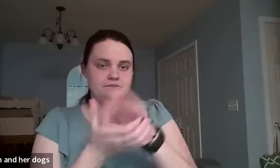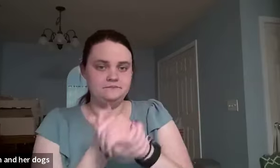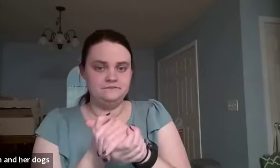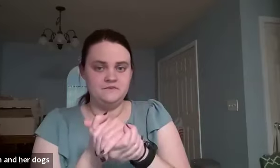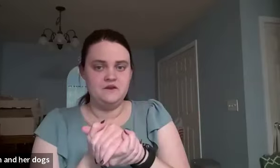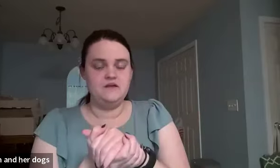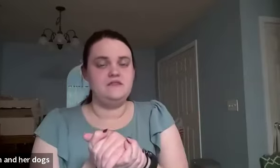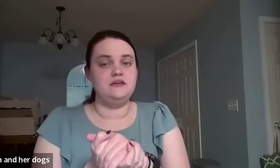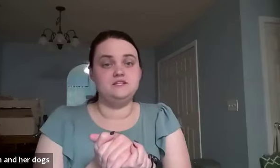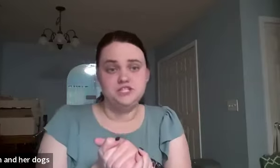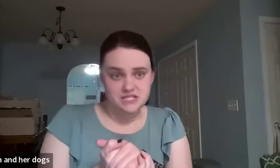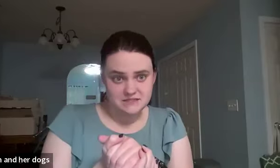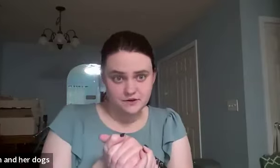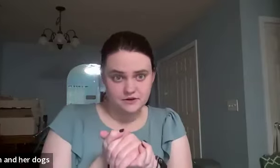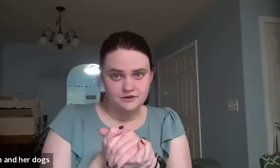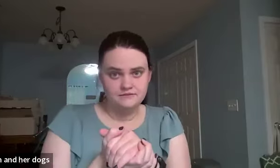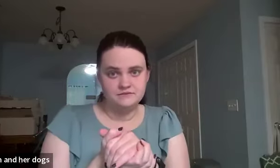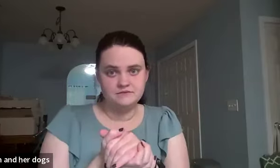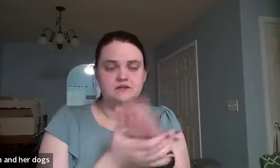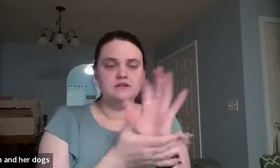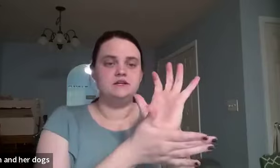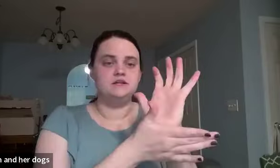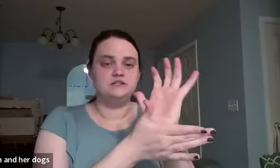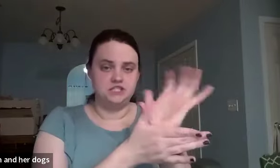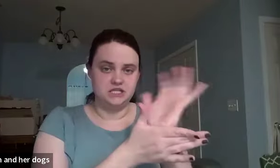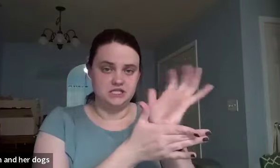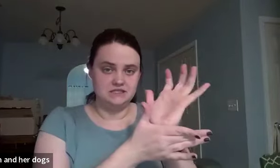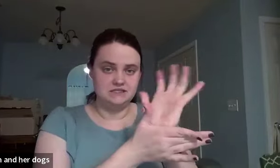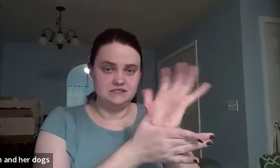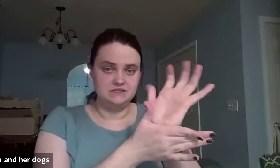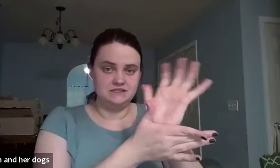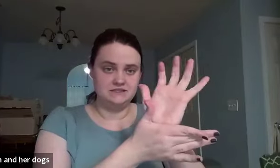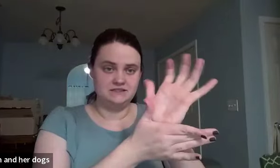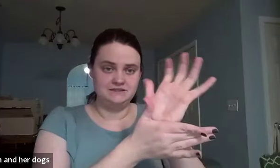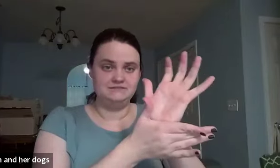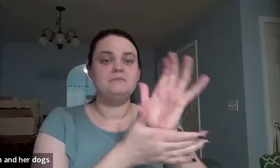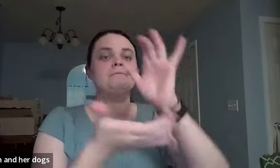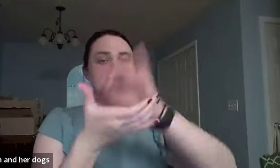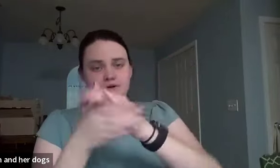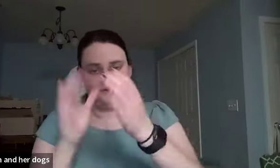hamburger. Then cheeseburger, cheeseburger.